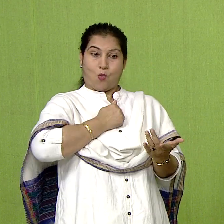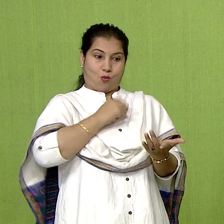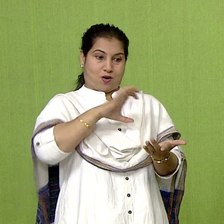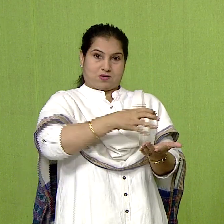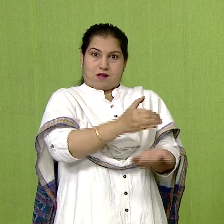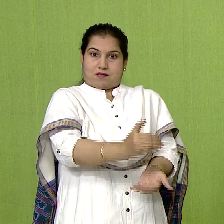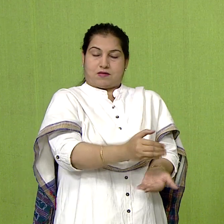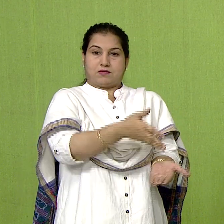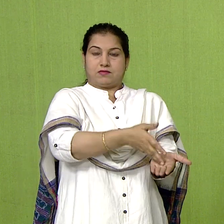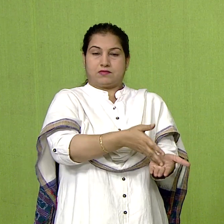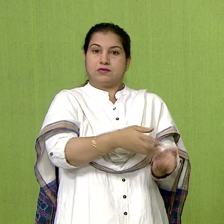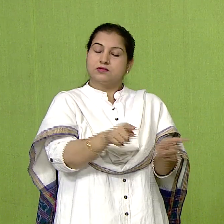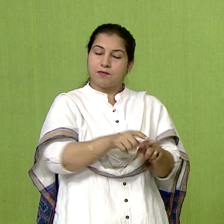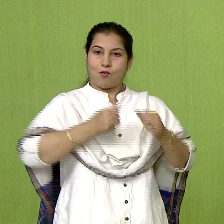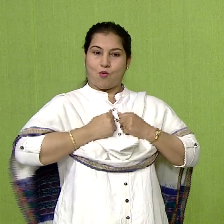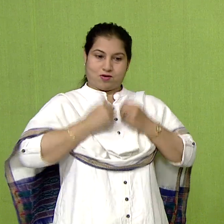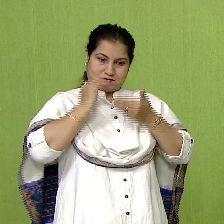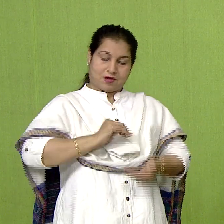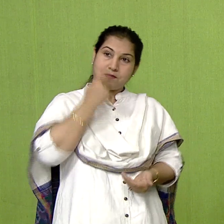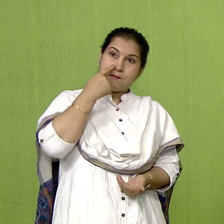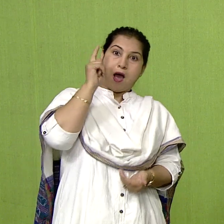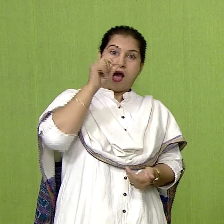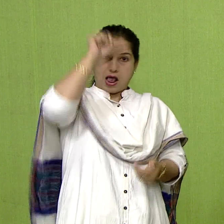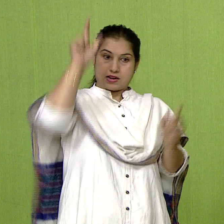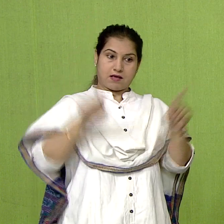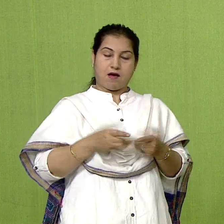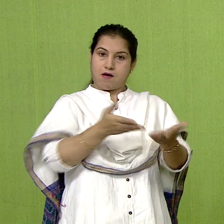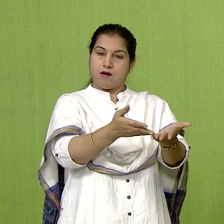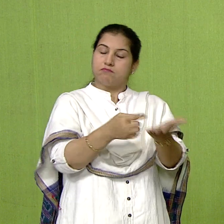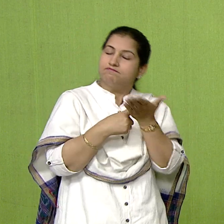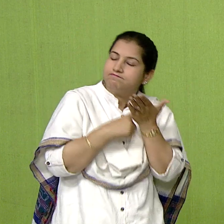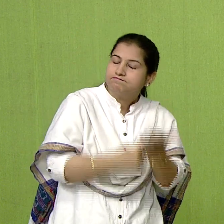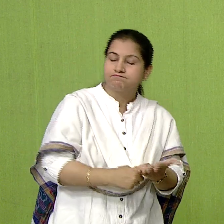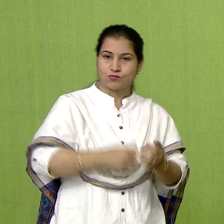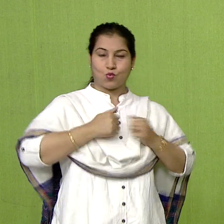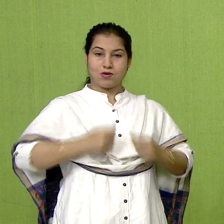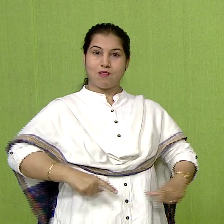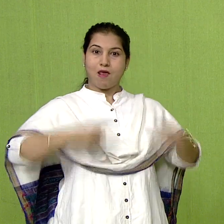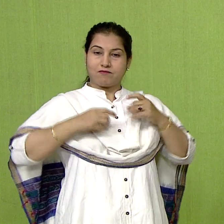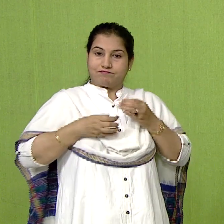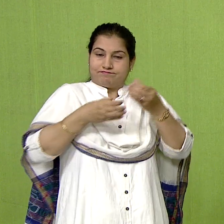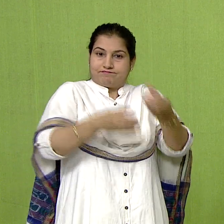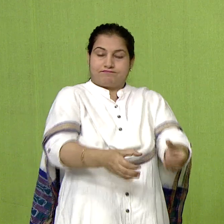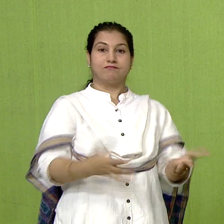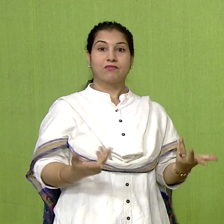And this poem inspired many Indians to sacrifice their lives for the freedom of the